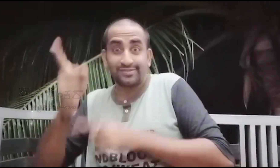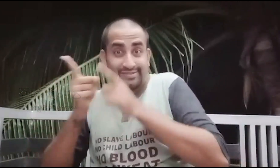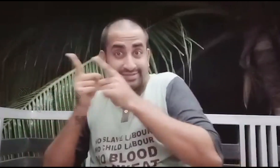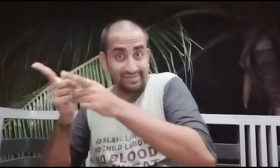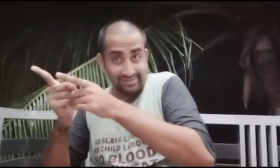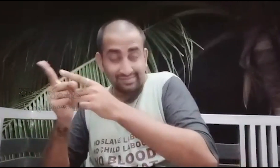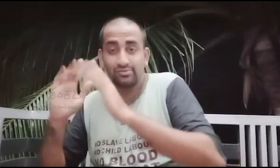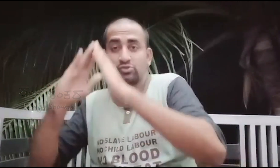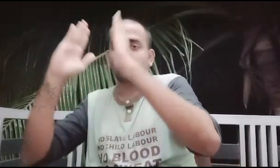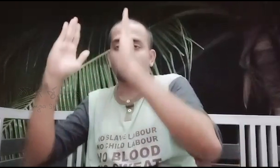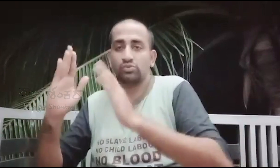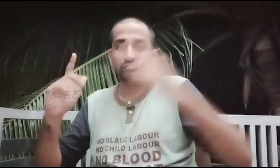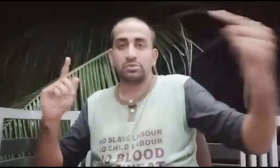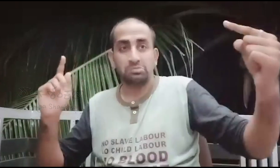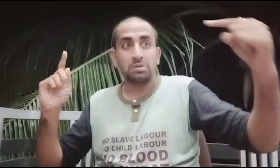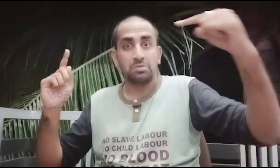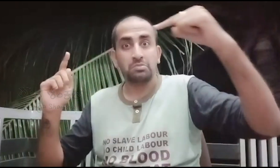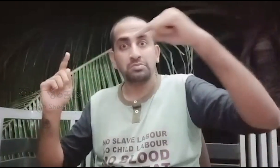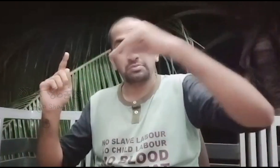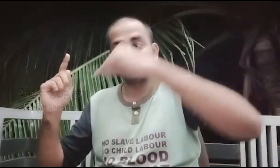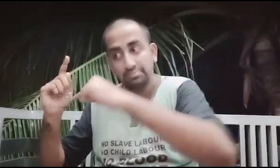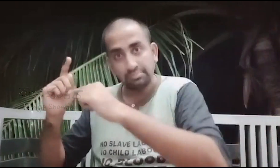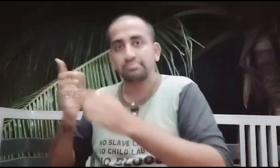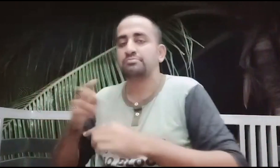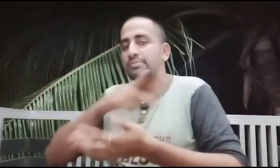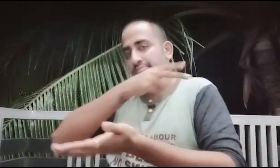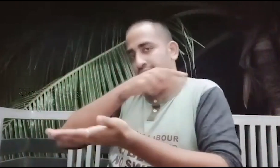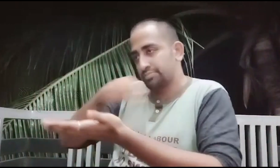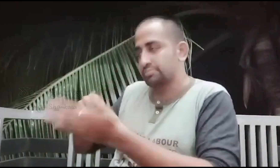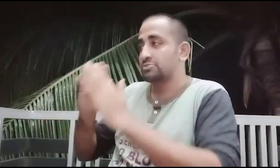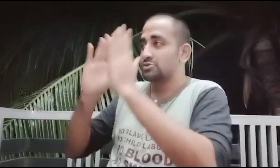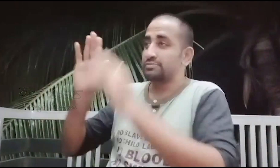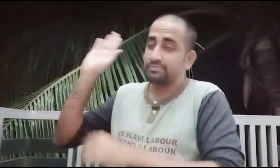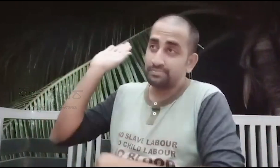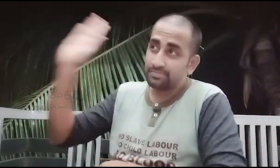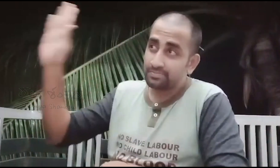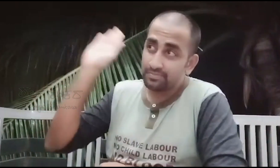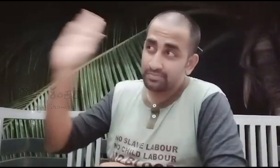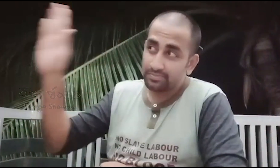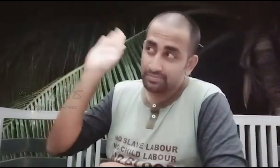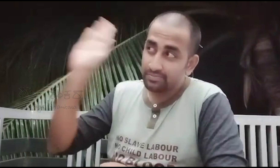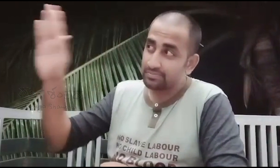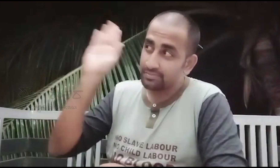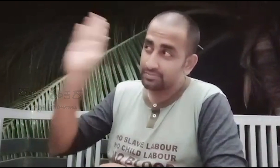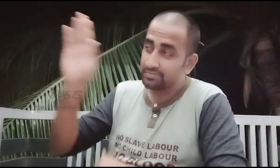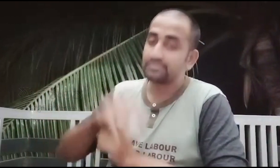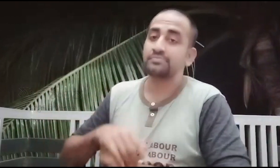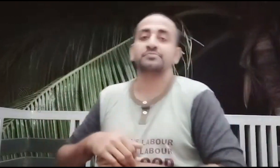He went and knocked on the door of the house that the good man lived in. Knocked on the door.